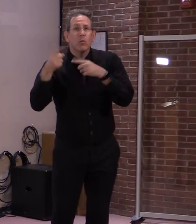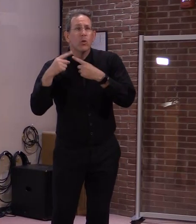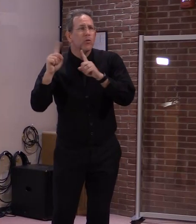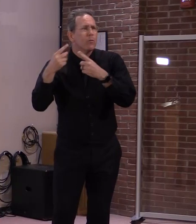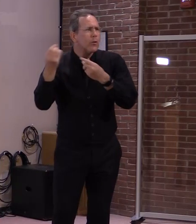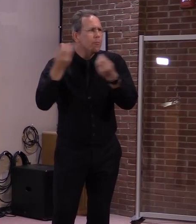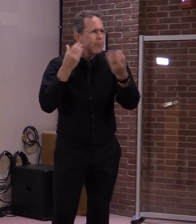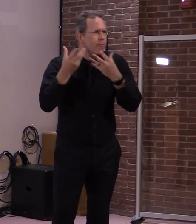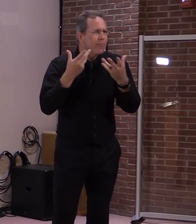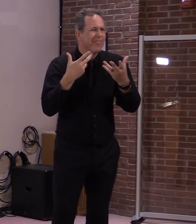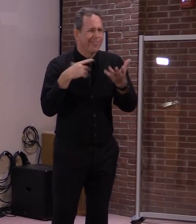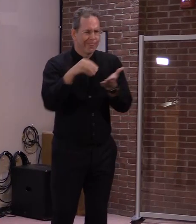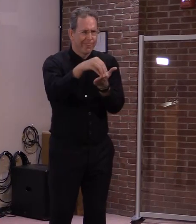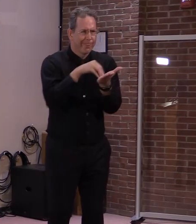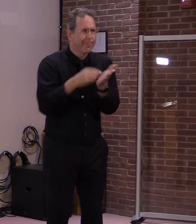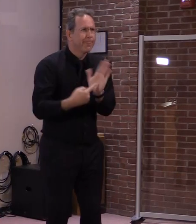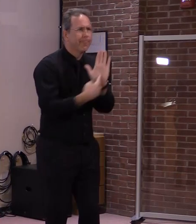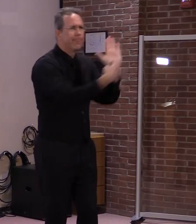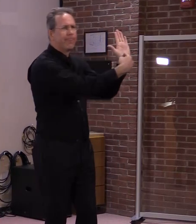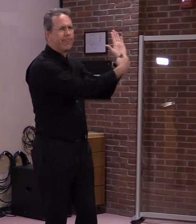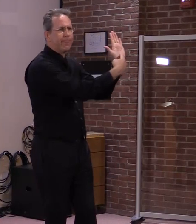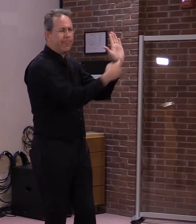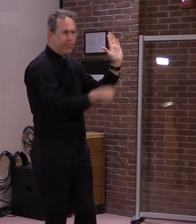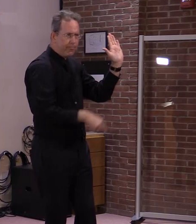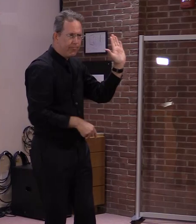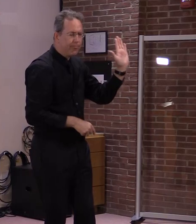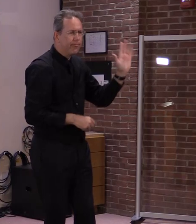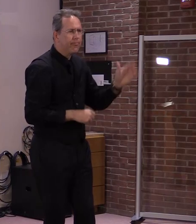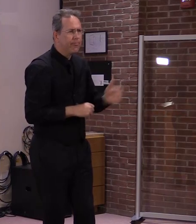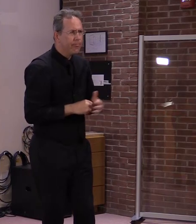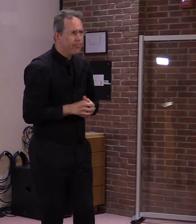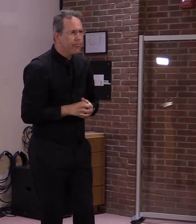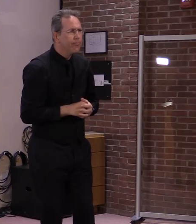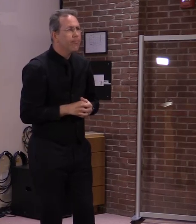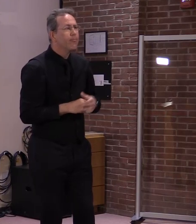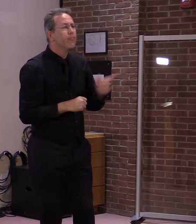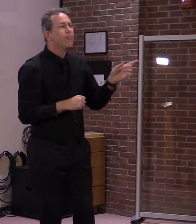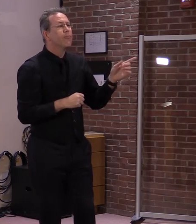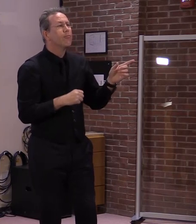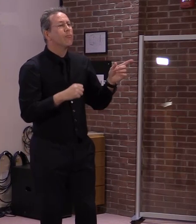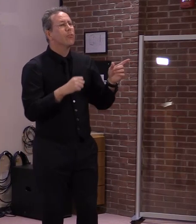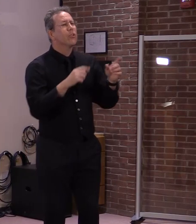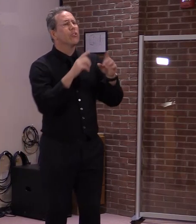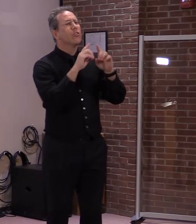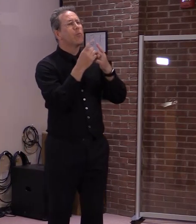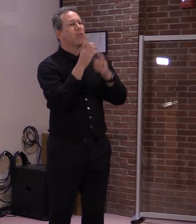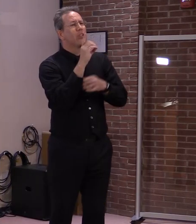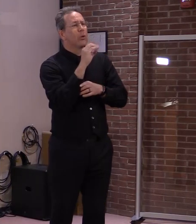The lead department is the Department of Corrections, Commissioner Jim Baker.